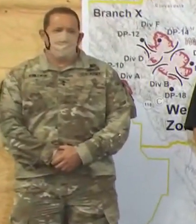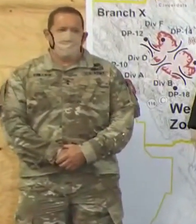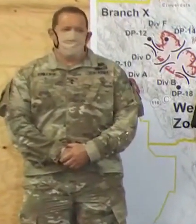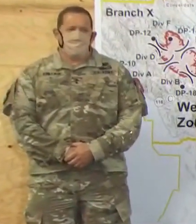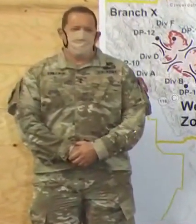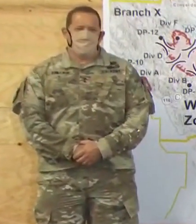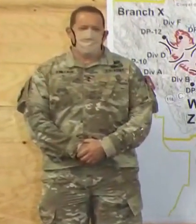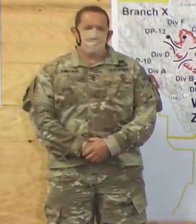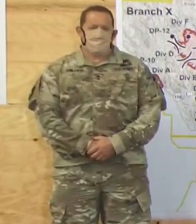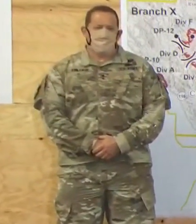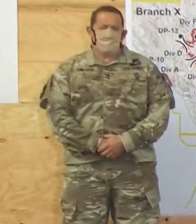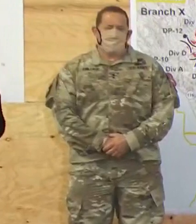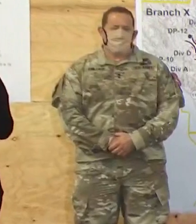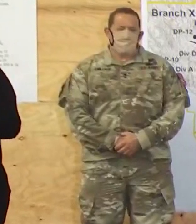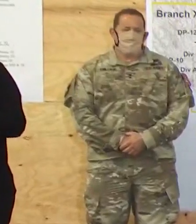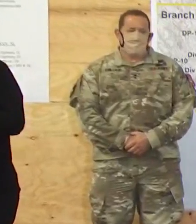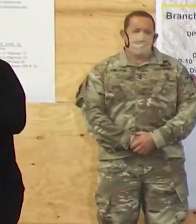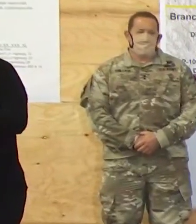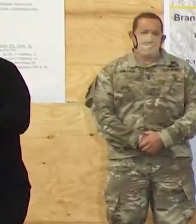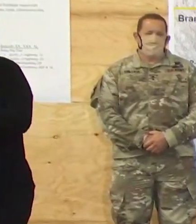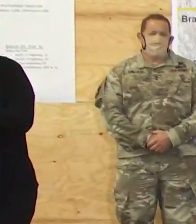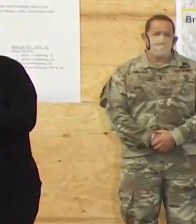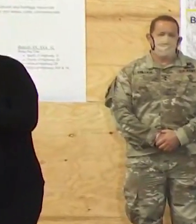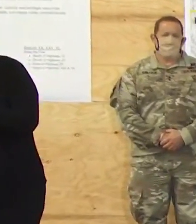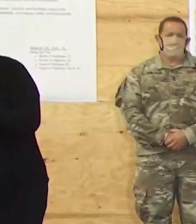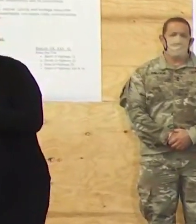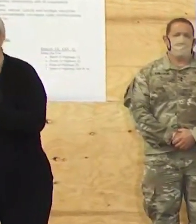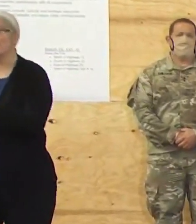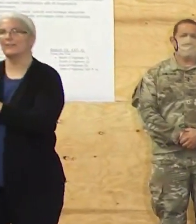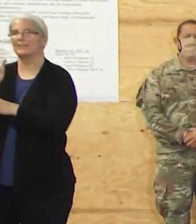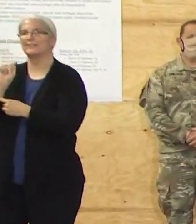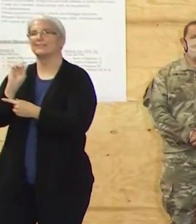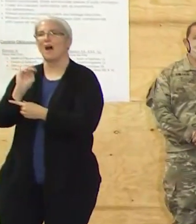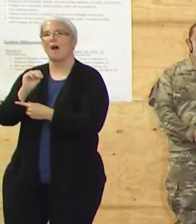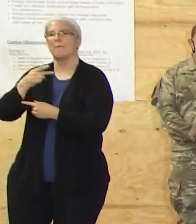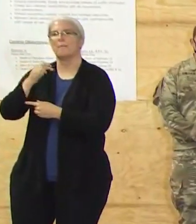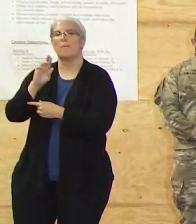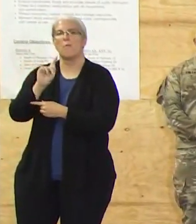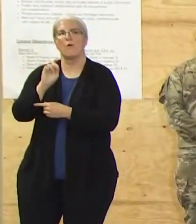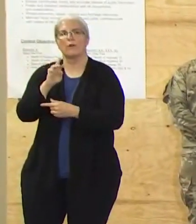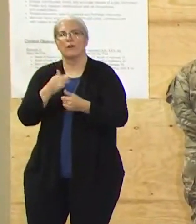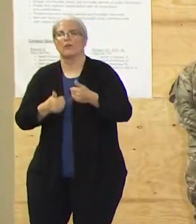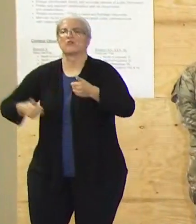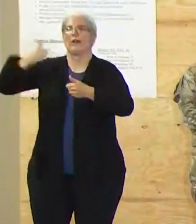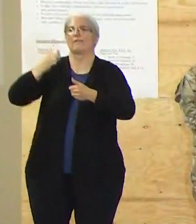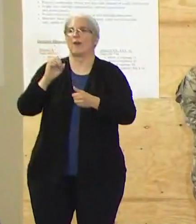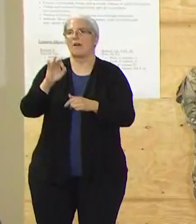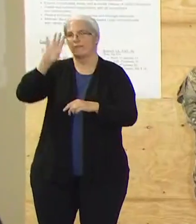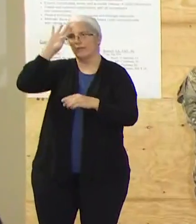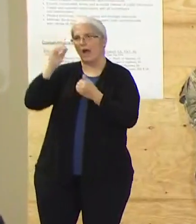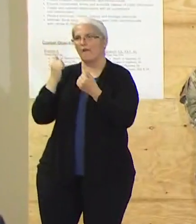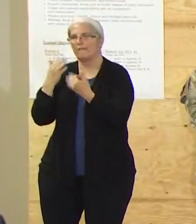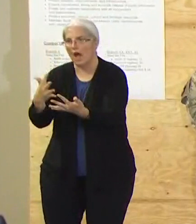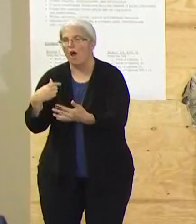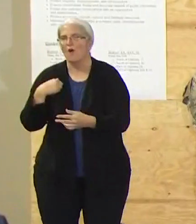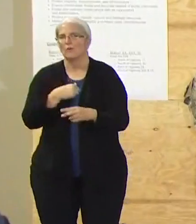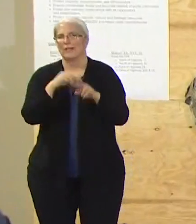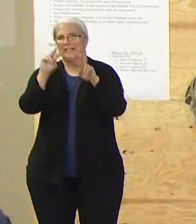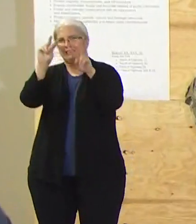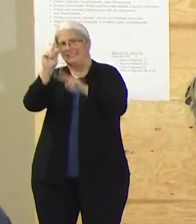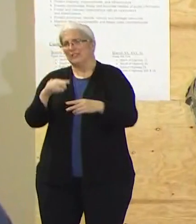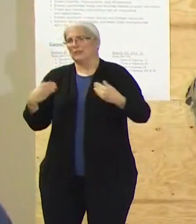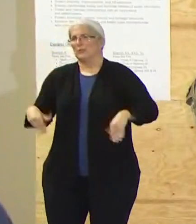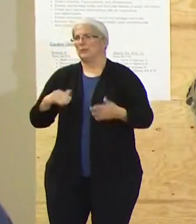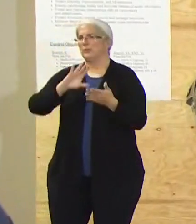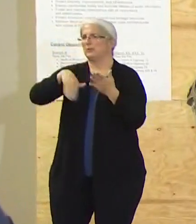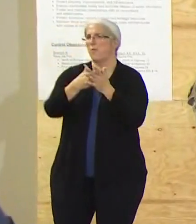FIRE, Tom Porter, Chief of CAL FIRE. We've been monitoring fires all up and down the state of California. As many of you know, a week or